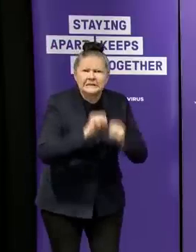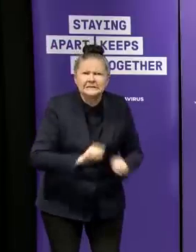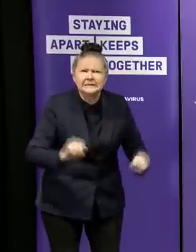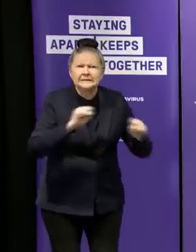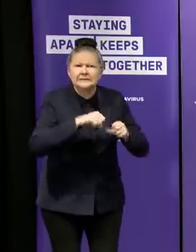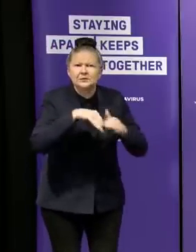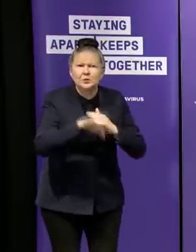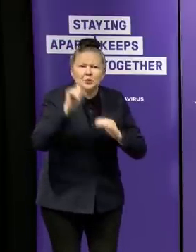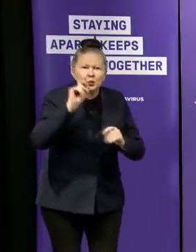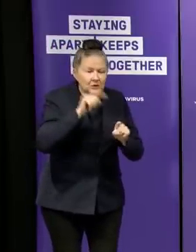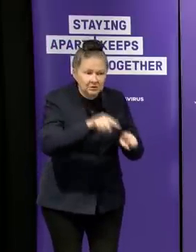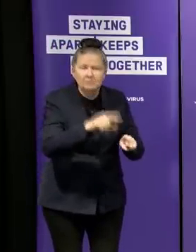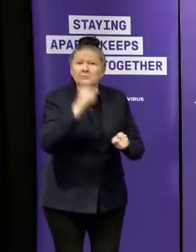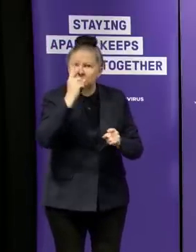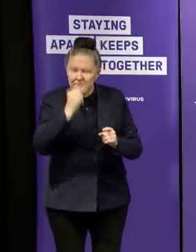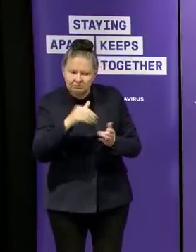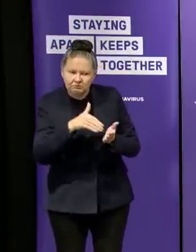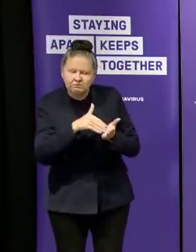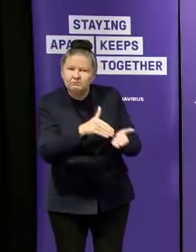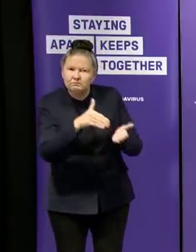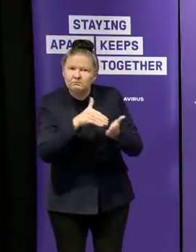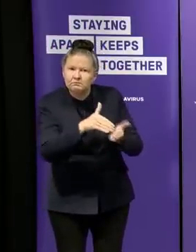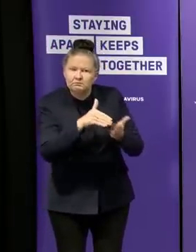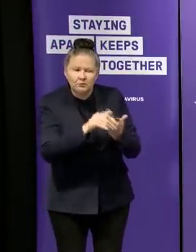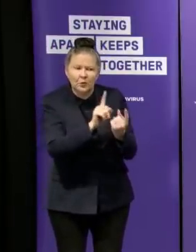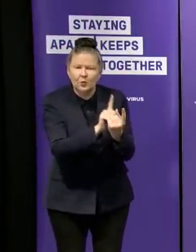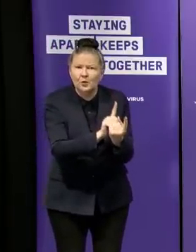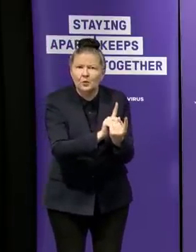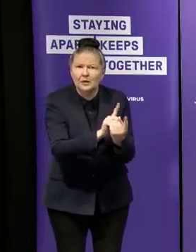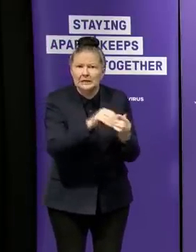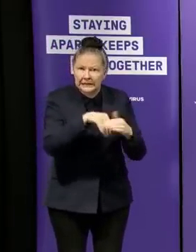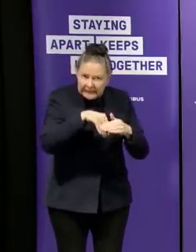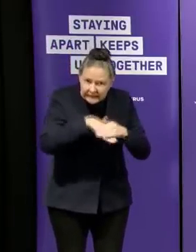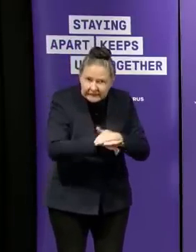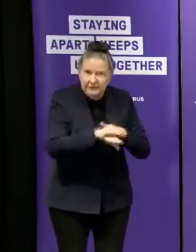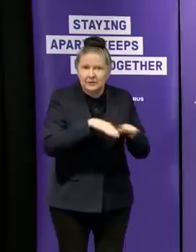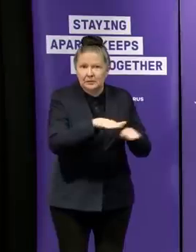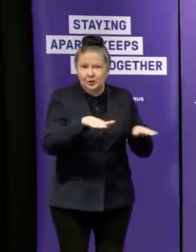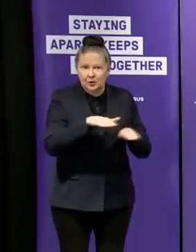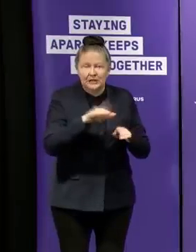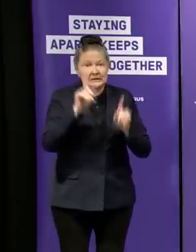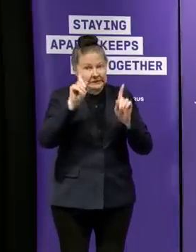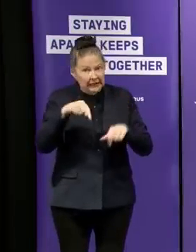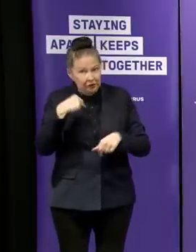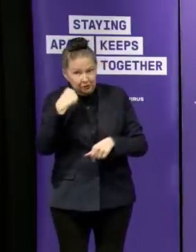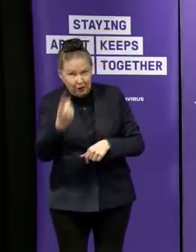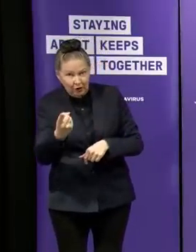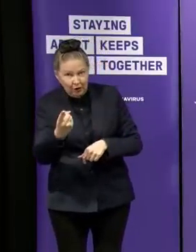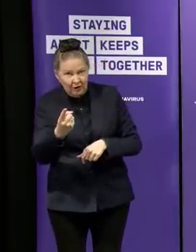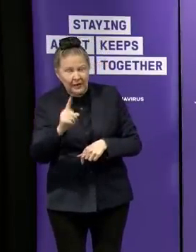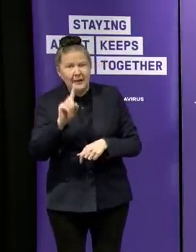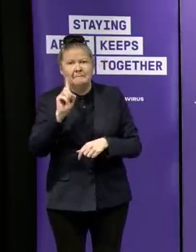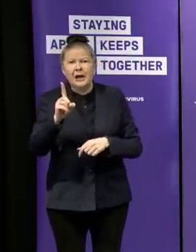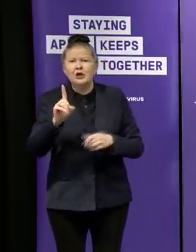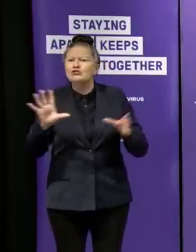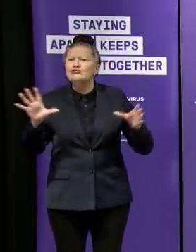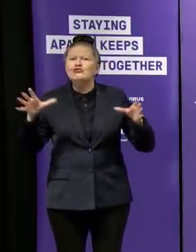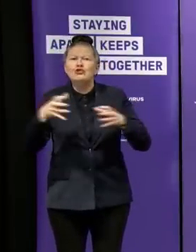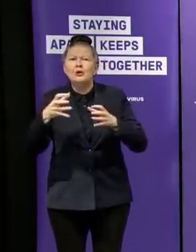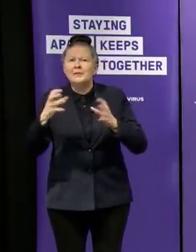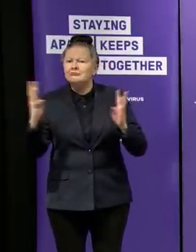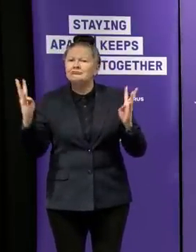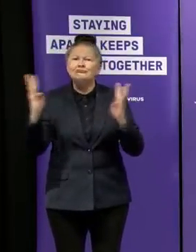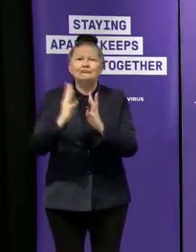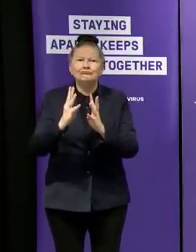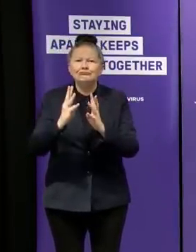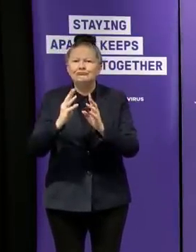be undertaken with clinical support as of tomorrow. Not at this stage for group hydrotherapy sessions,